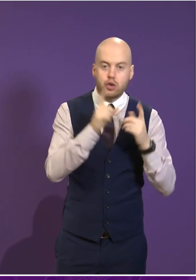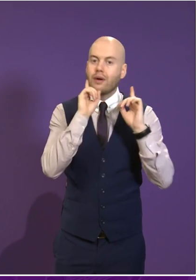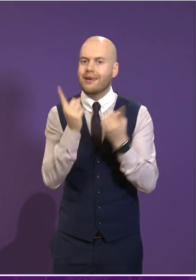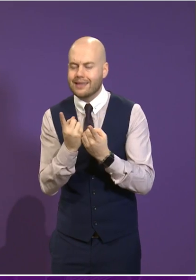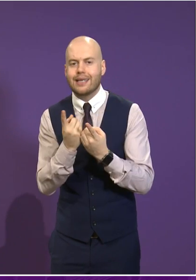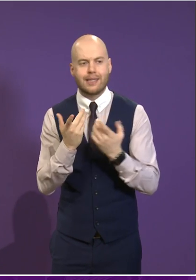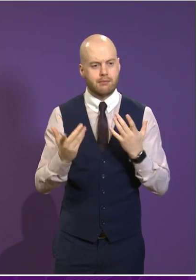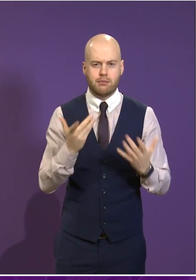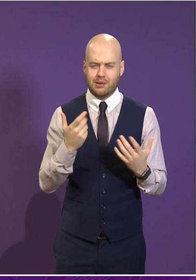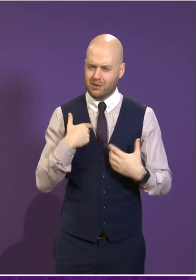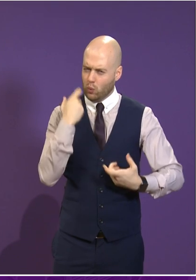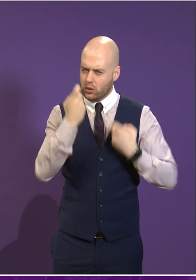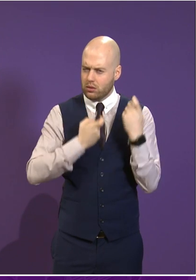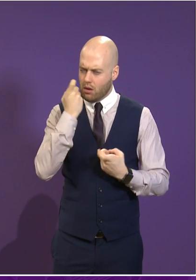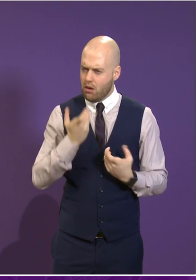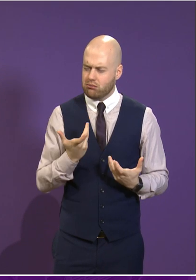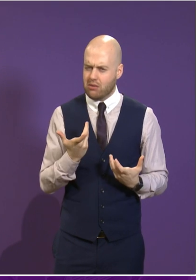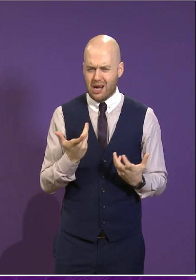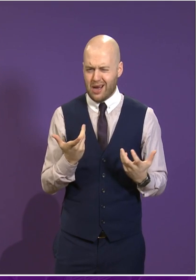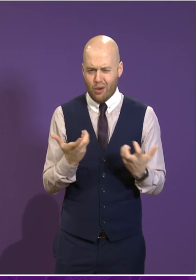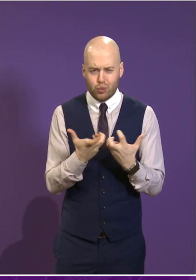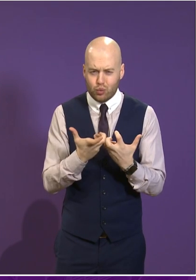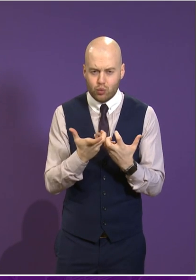And I'm wondering how you could, you know,